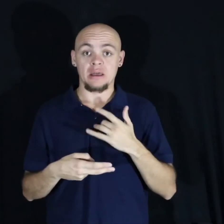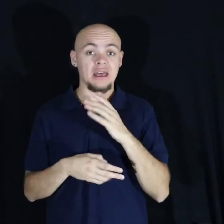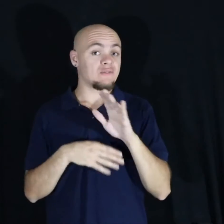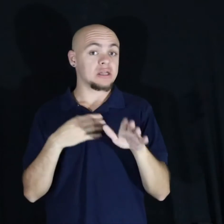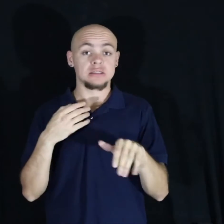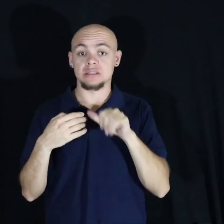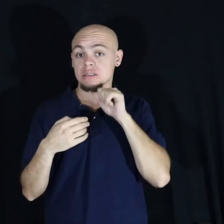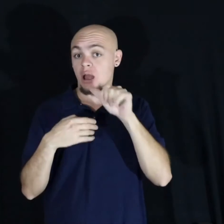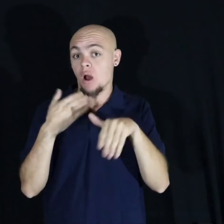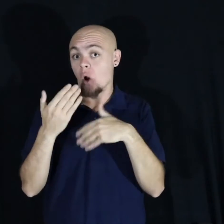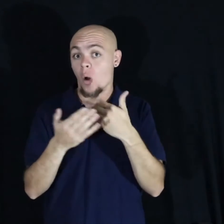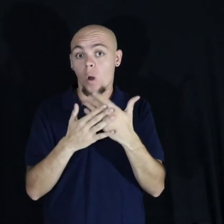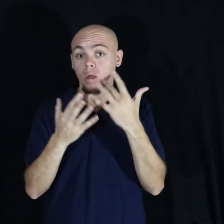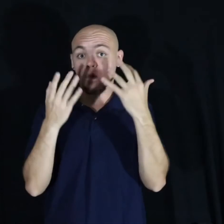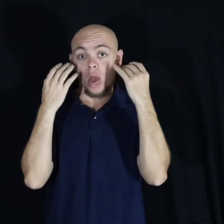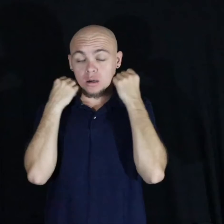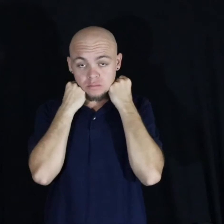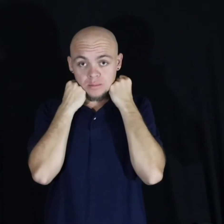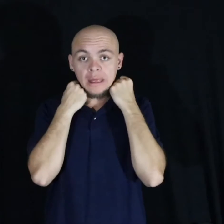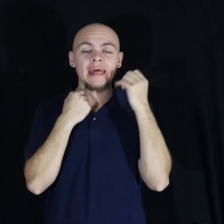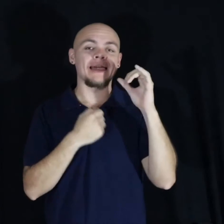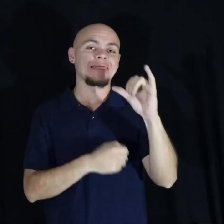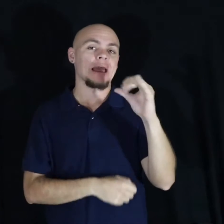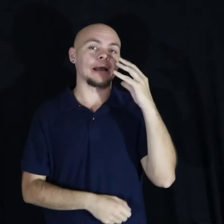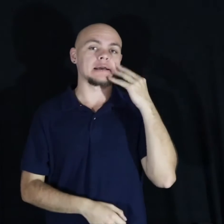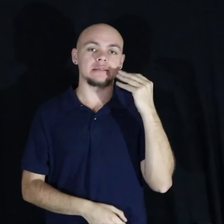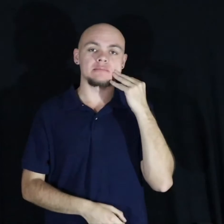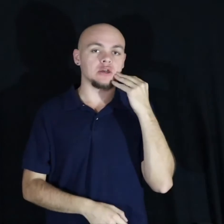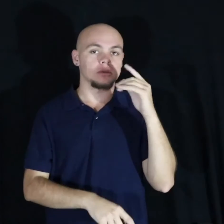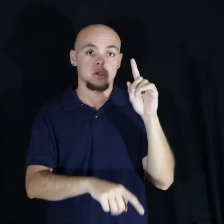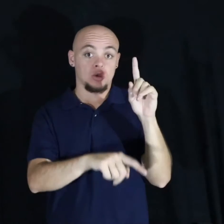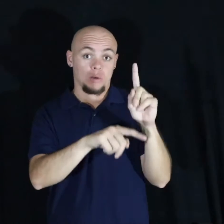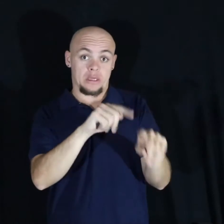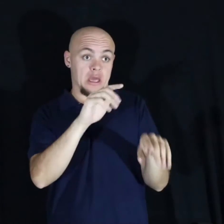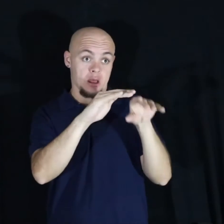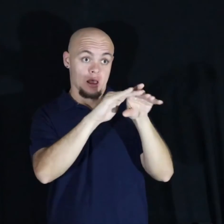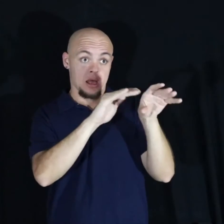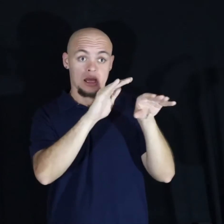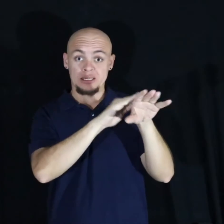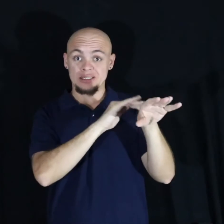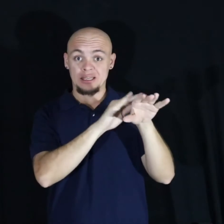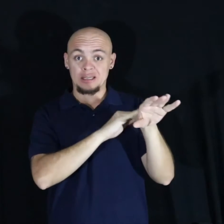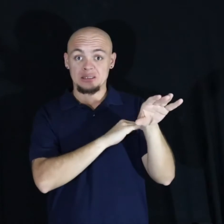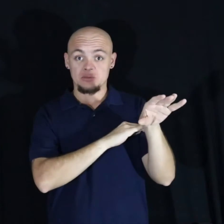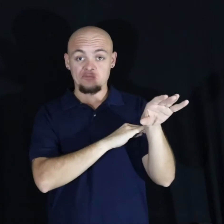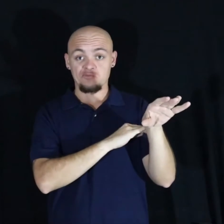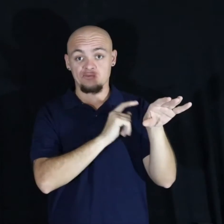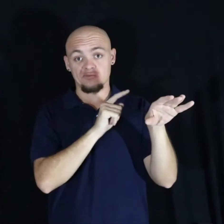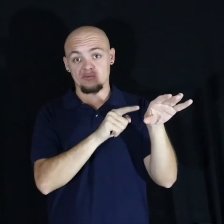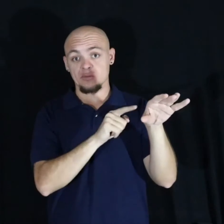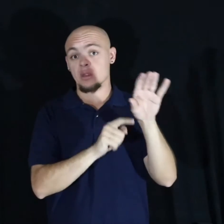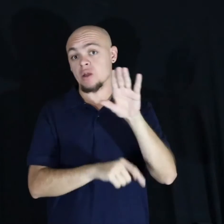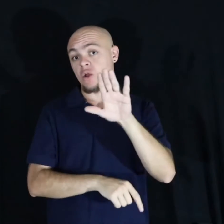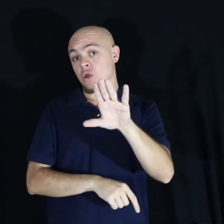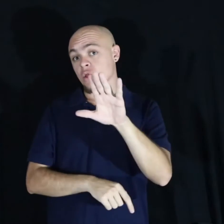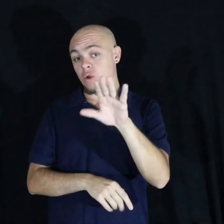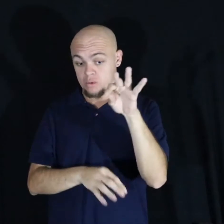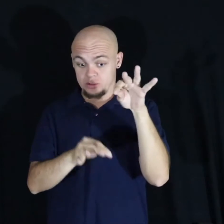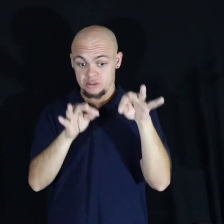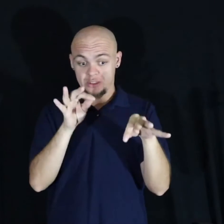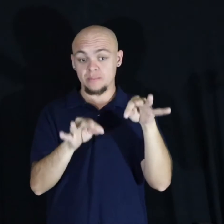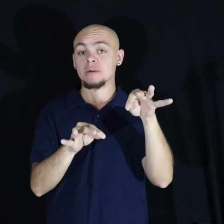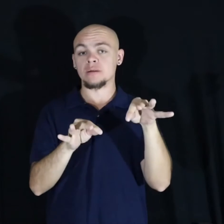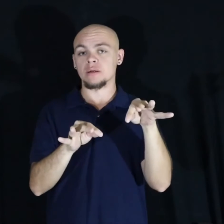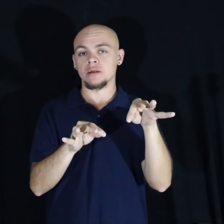all-consuming, chances are that the experience that is now unfeasible through this particular path is considered under your own judgment to